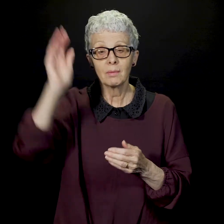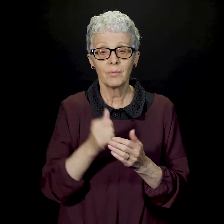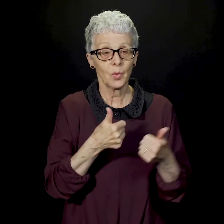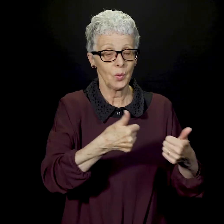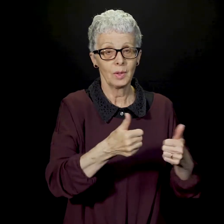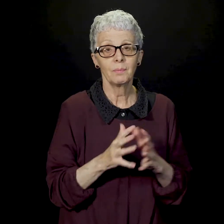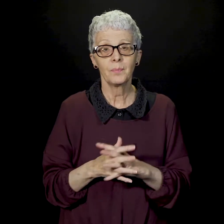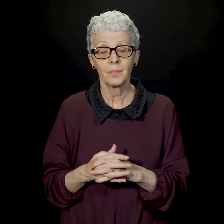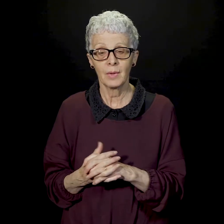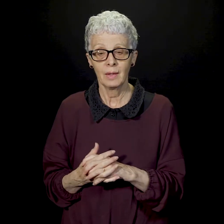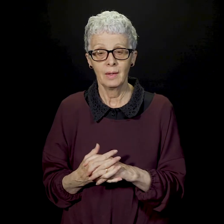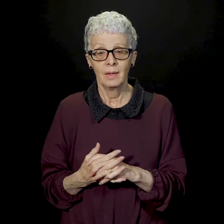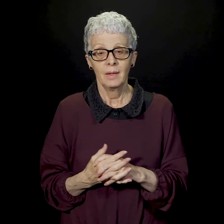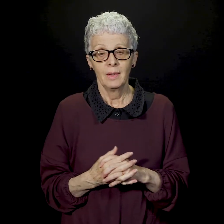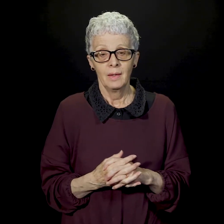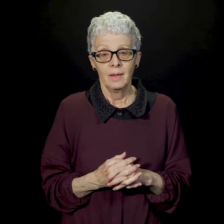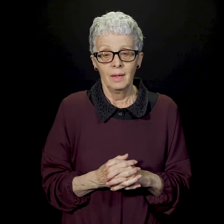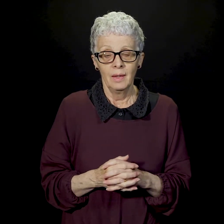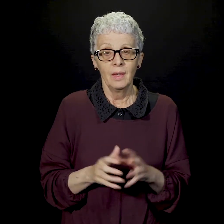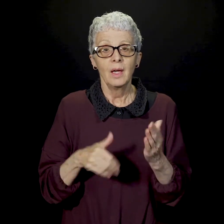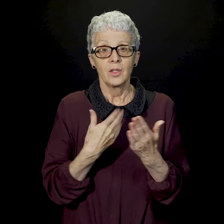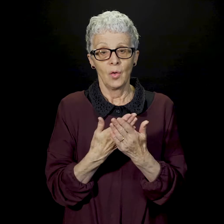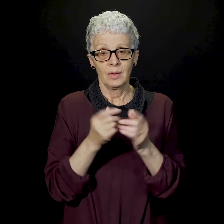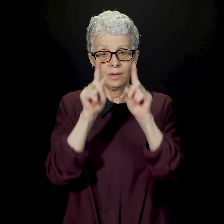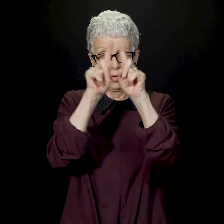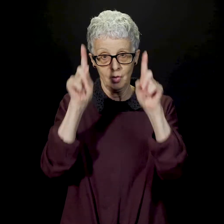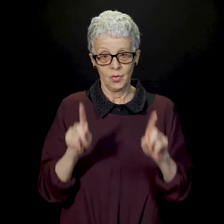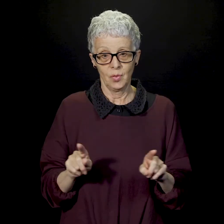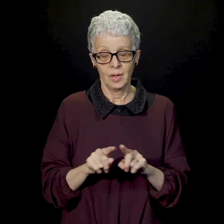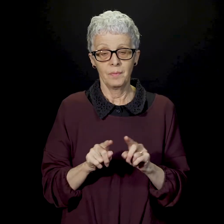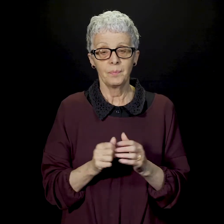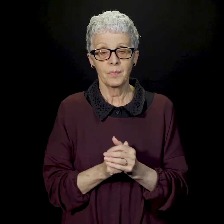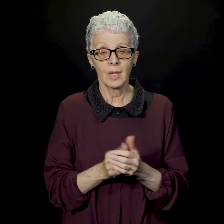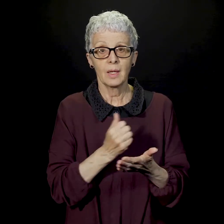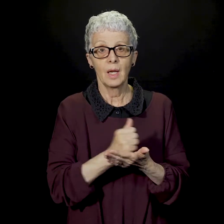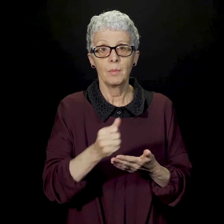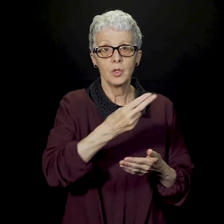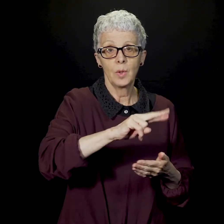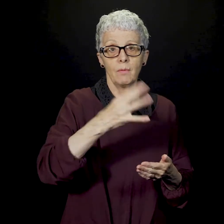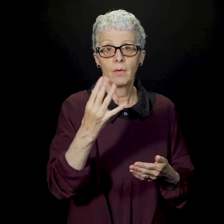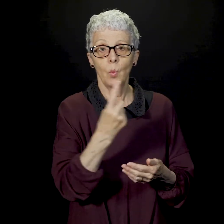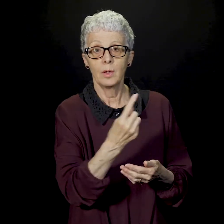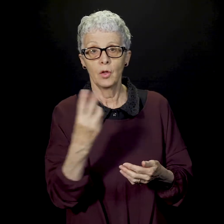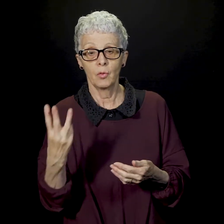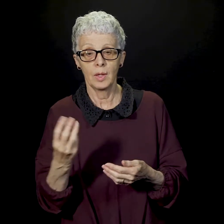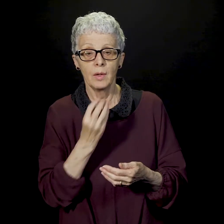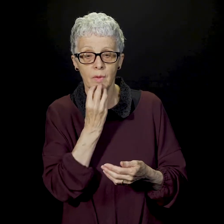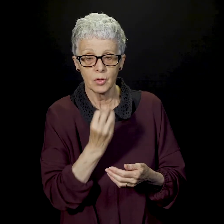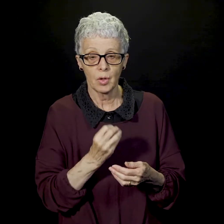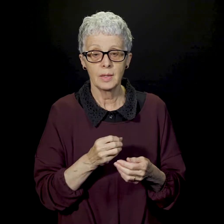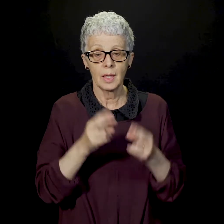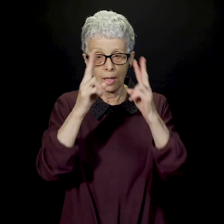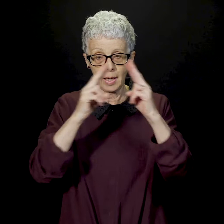Good. Good thing it's on the screen. All right. Numbers 25, 1 to 3. While the Israelites were camped